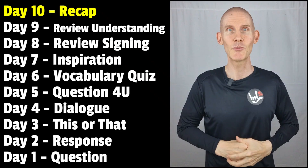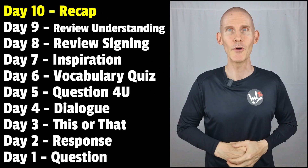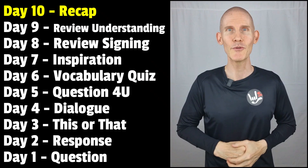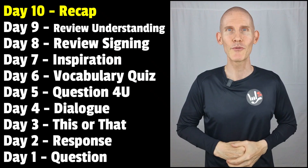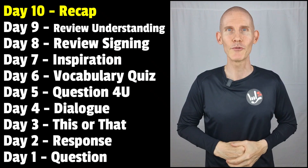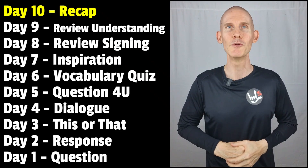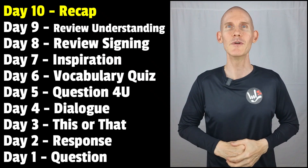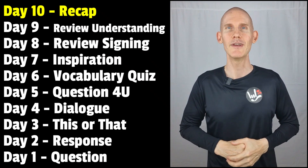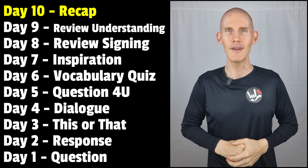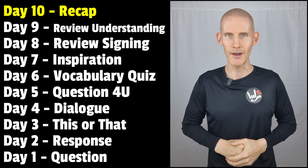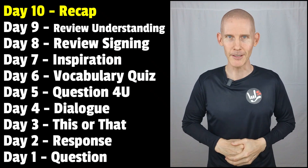1 through 9.